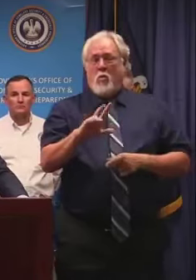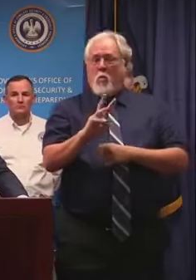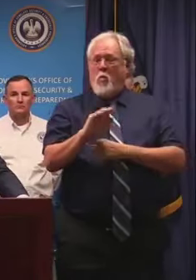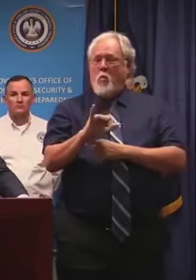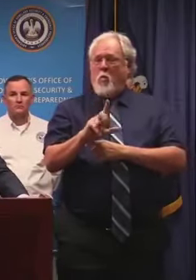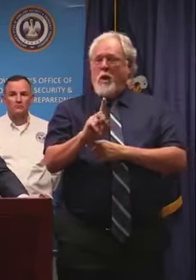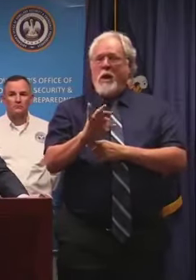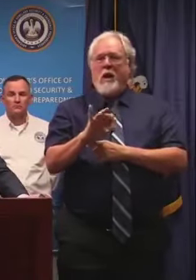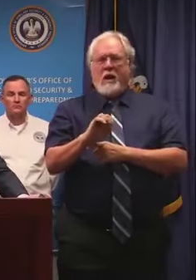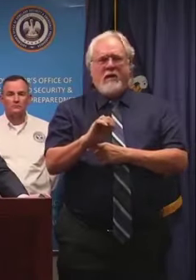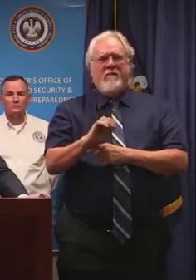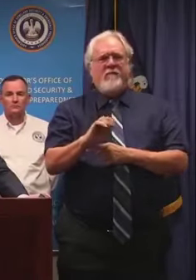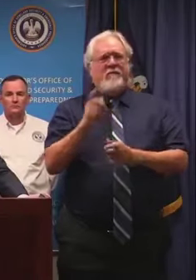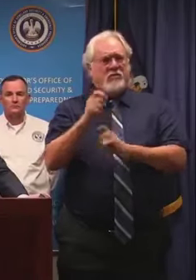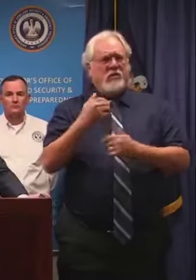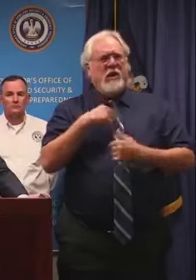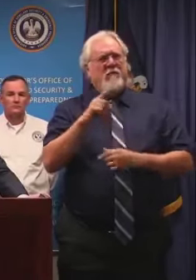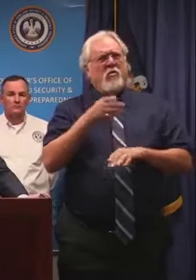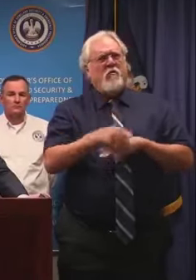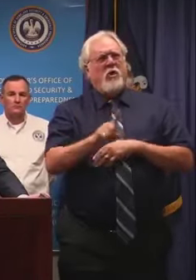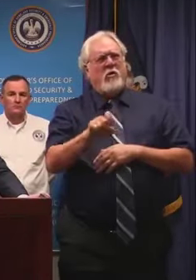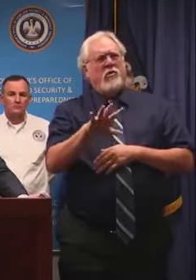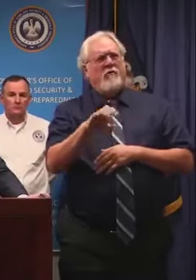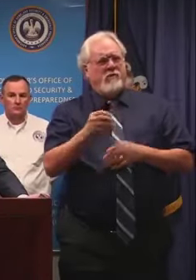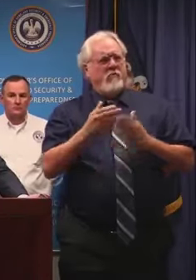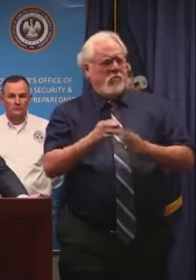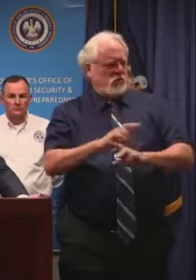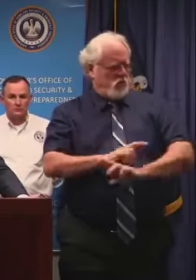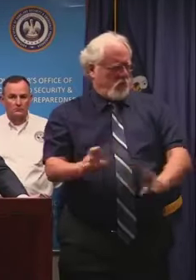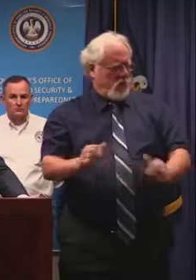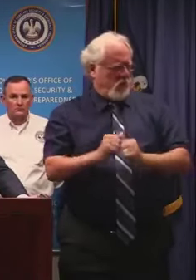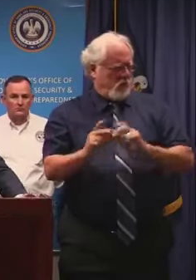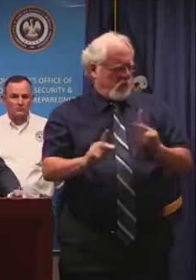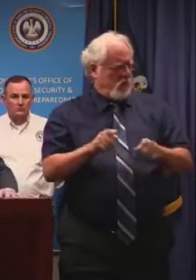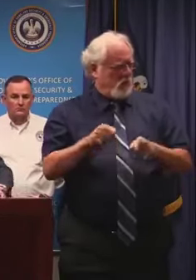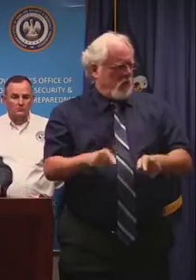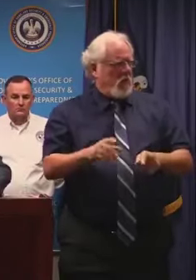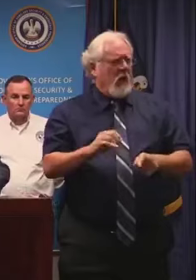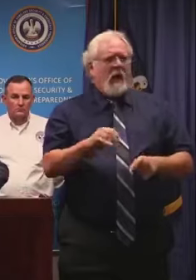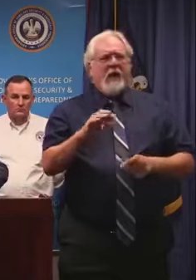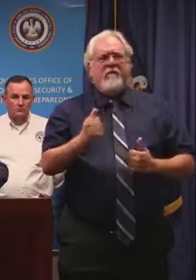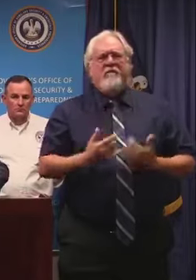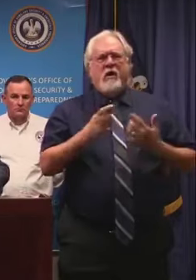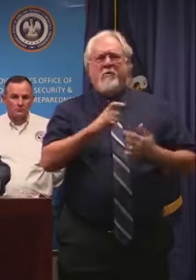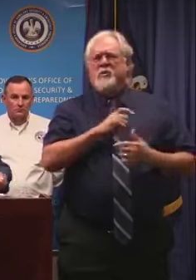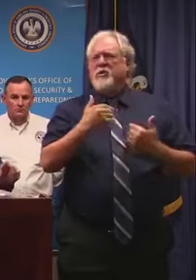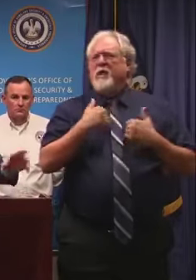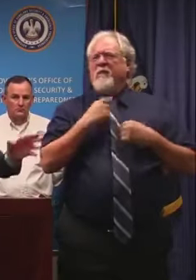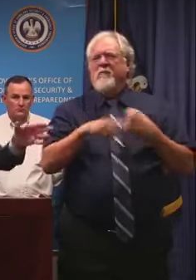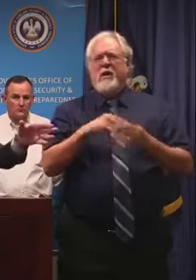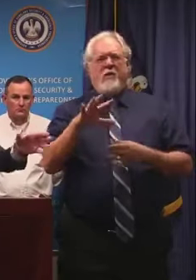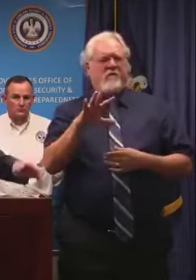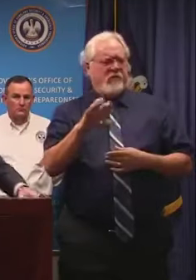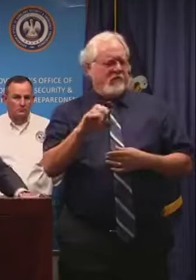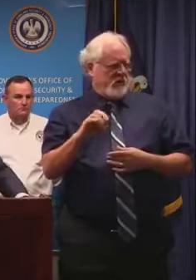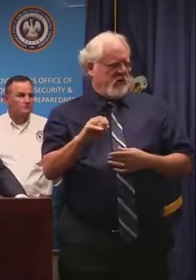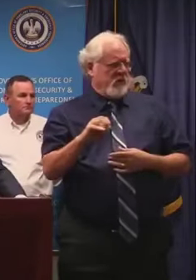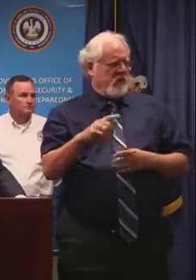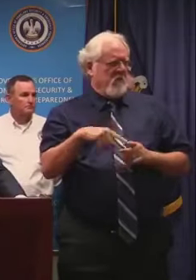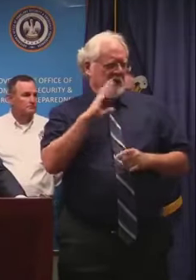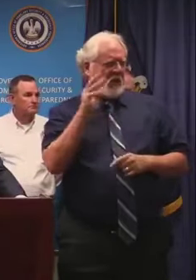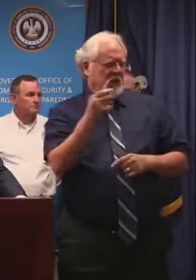over 150 boats ready with personnel, and the fire marshal's office is somewhere around 50. But we'll get